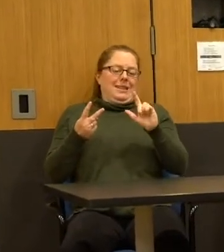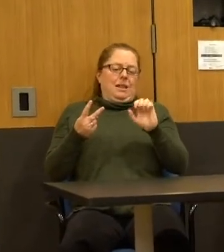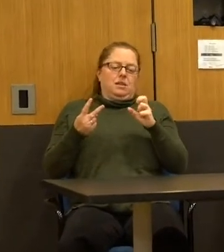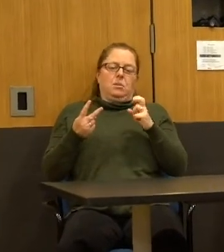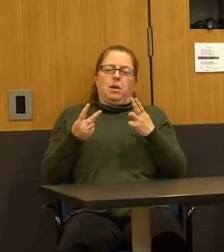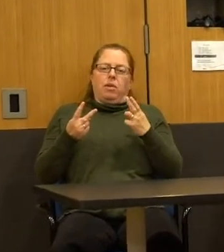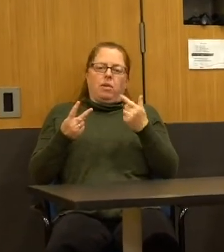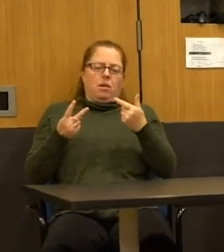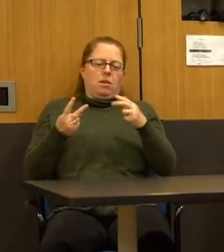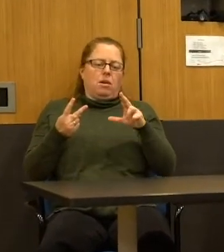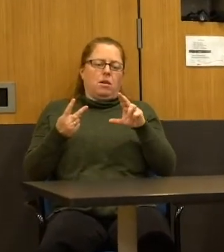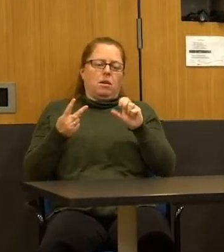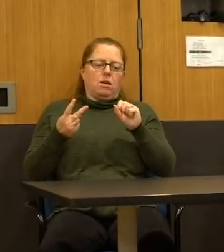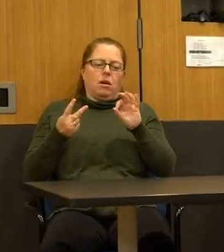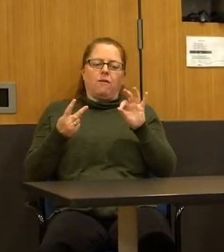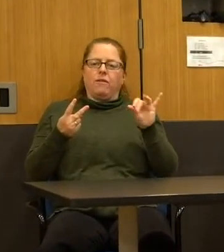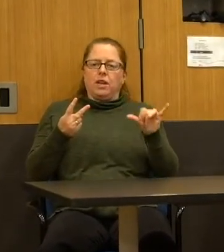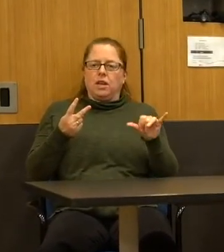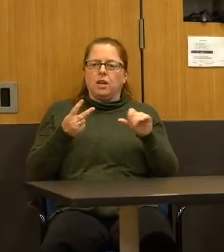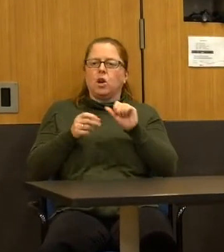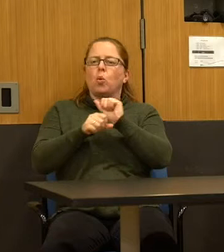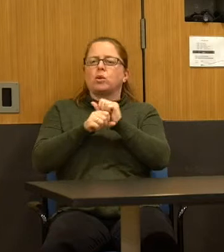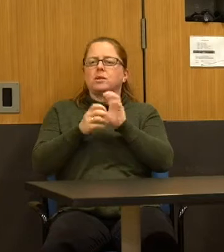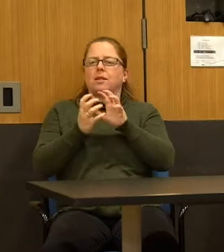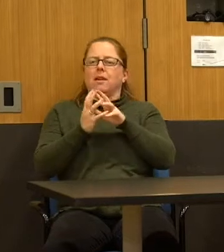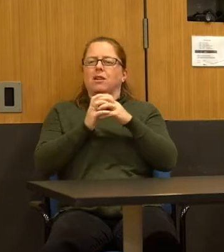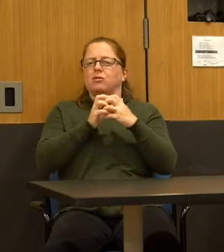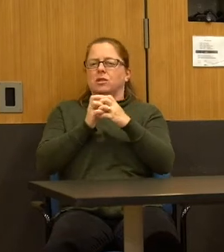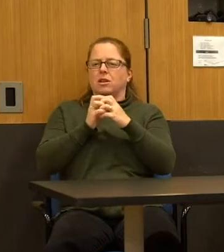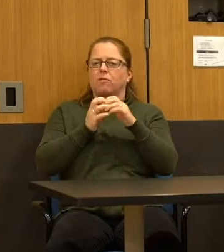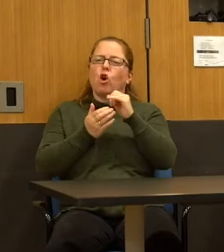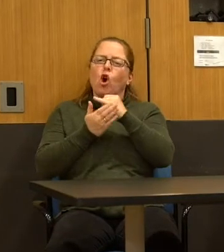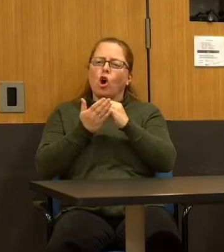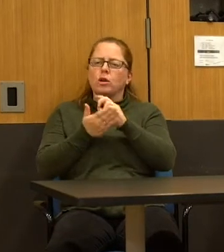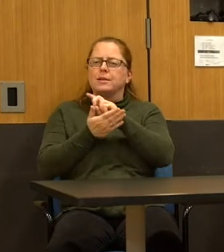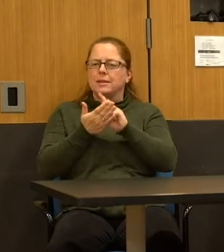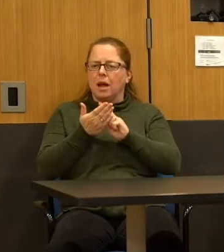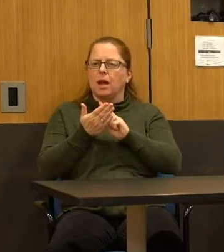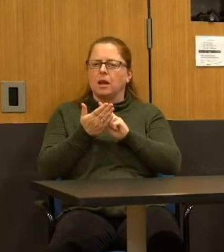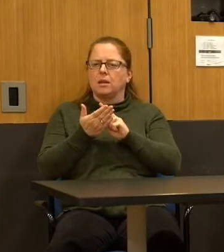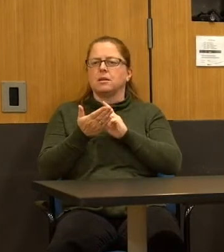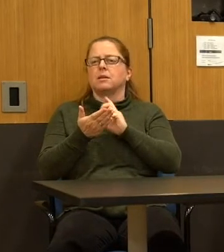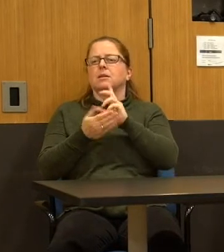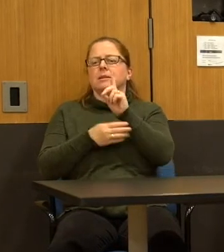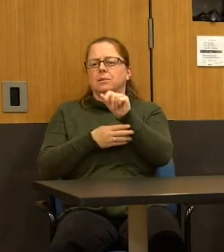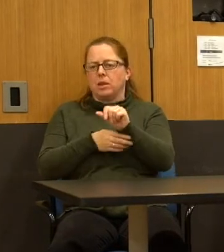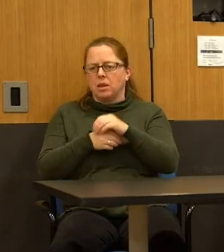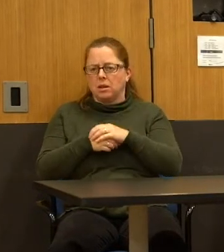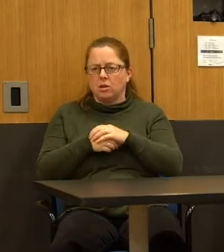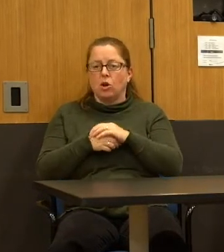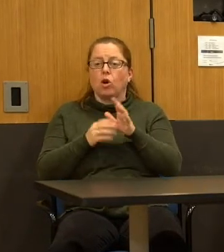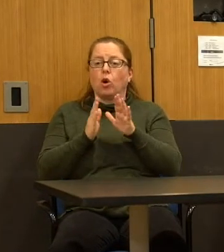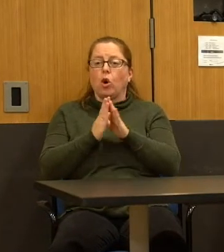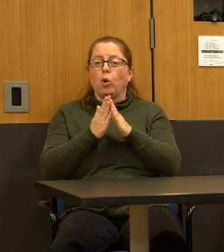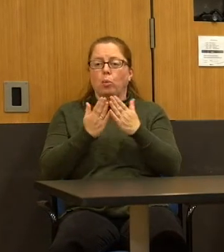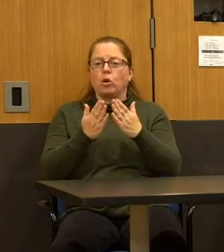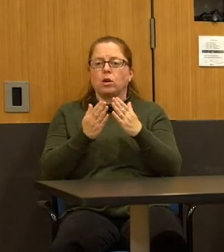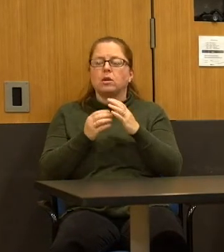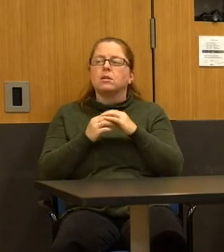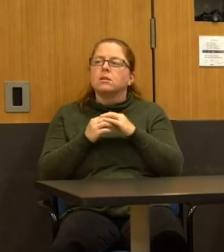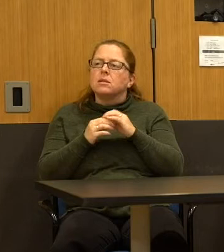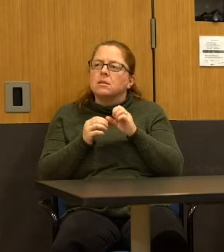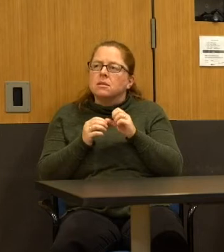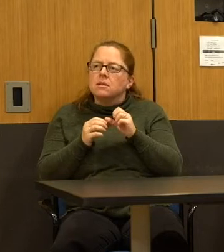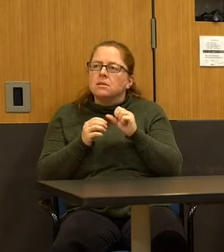works at the intersection of art, design, and disability studies. Her book, Designing Disability, Symbols, Space, and Society, published